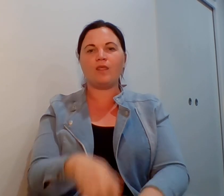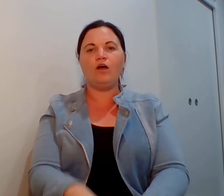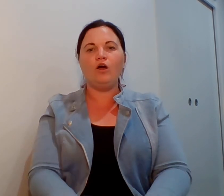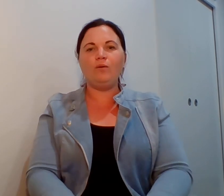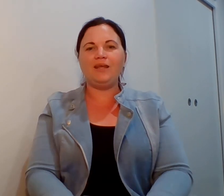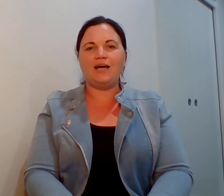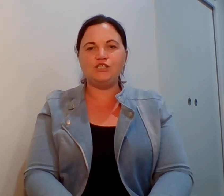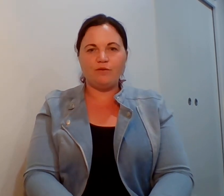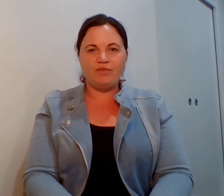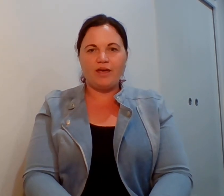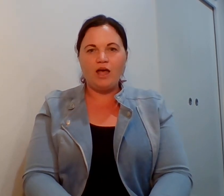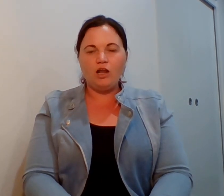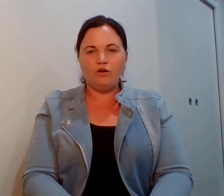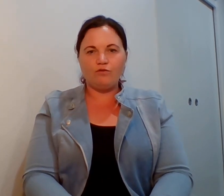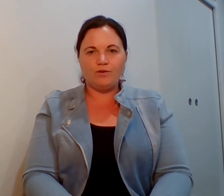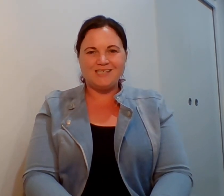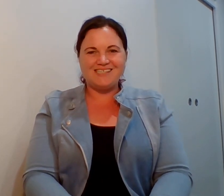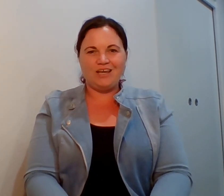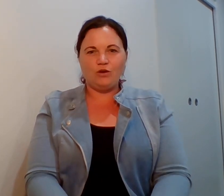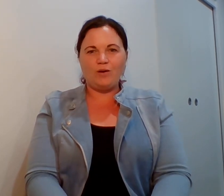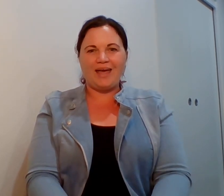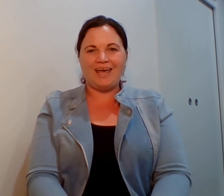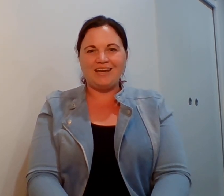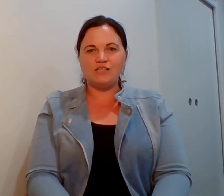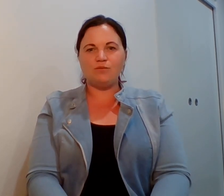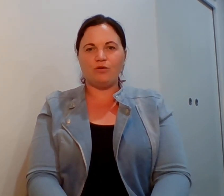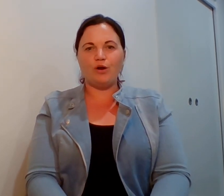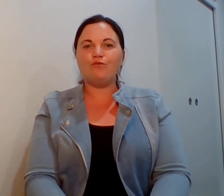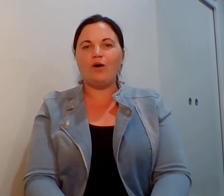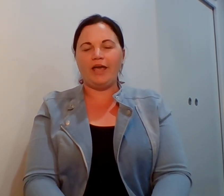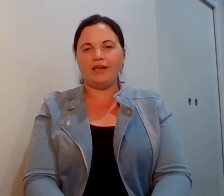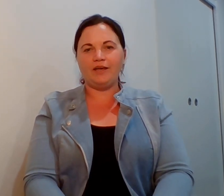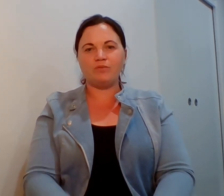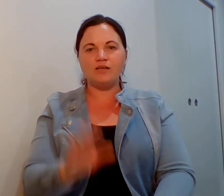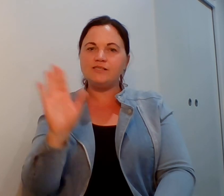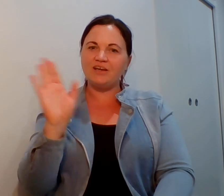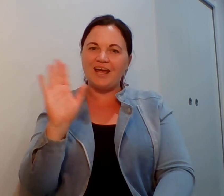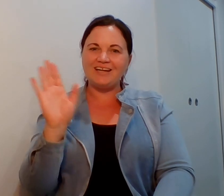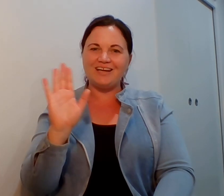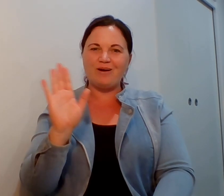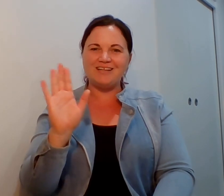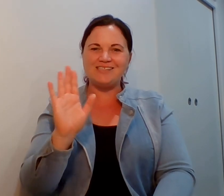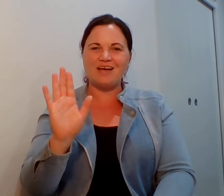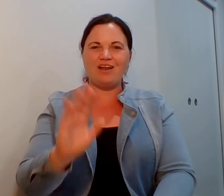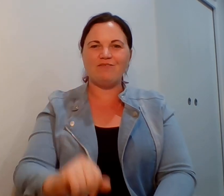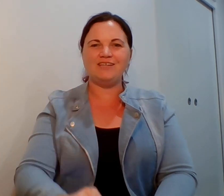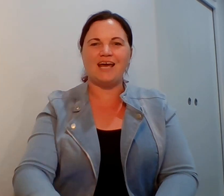Really nice job there. Look forward to seeing you again tomorrow for Hegarty. See you later year ones. Have a lovely day.